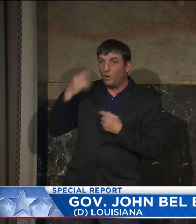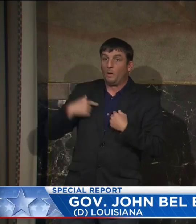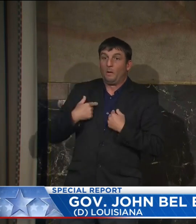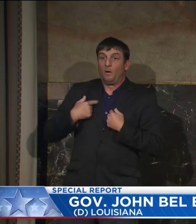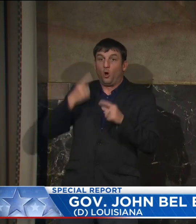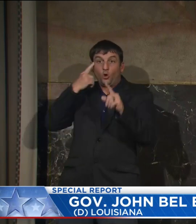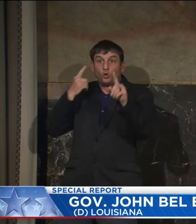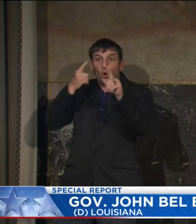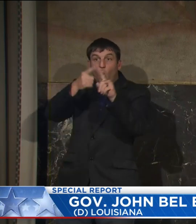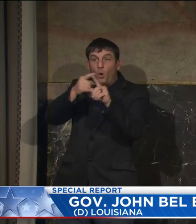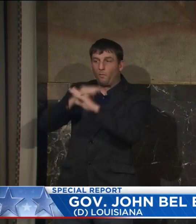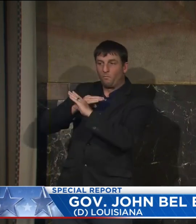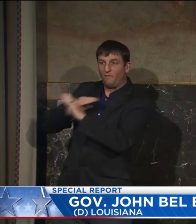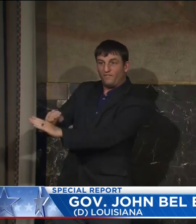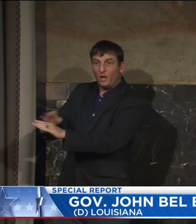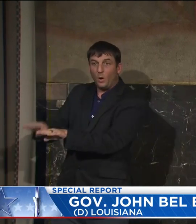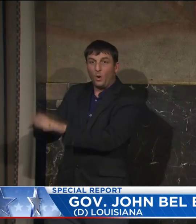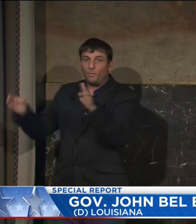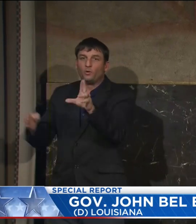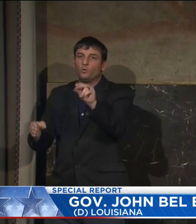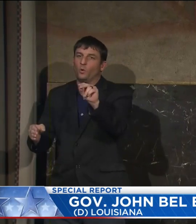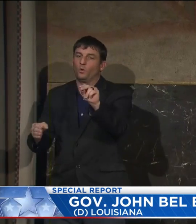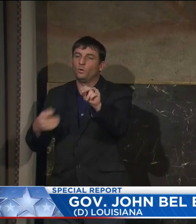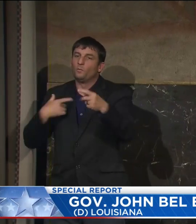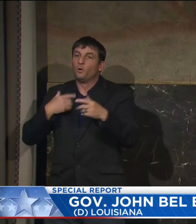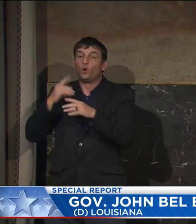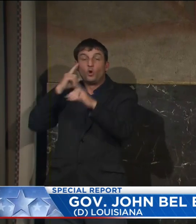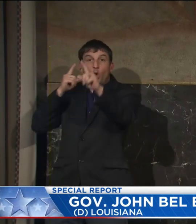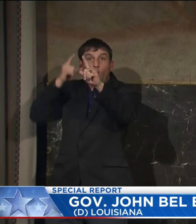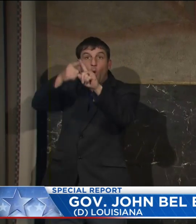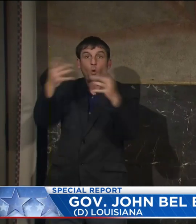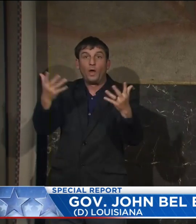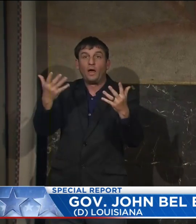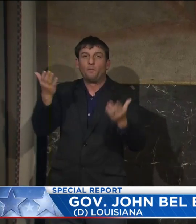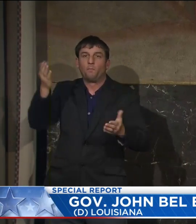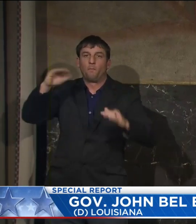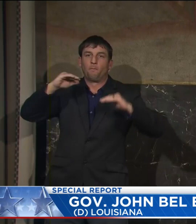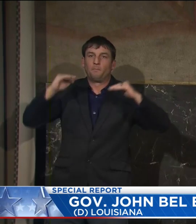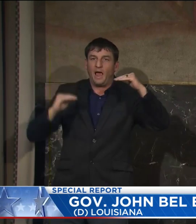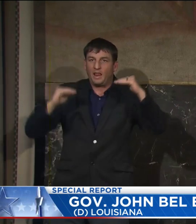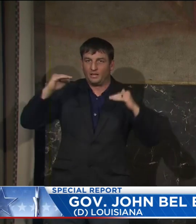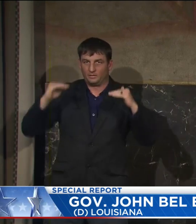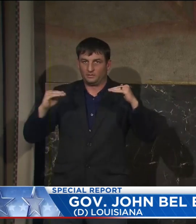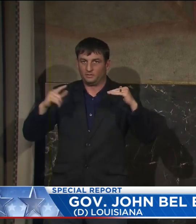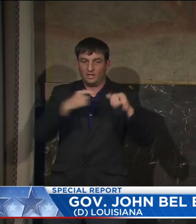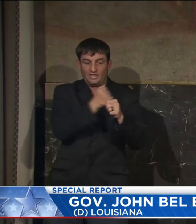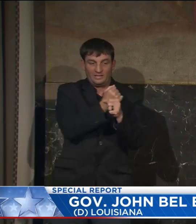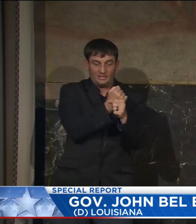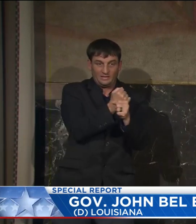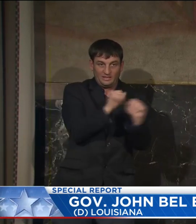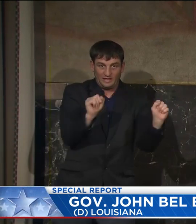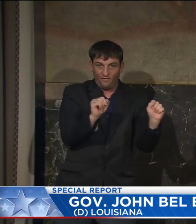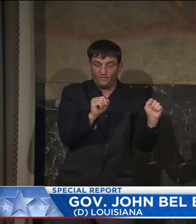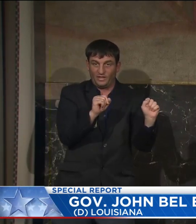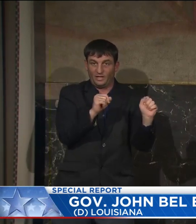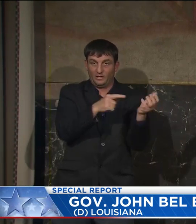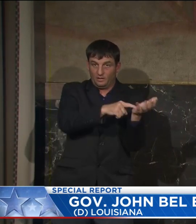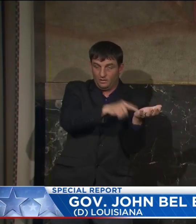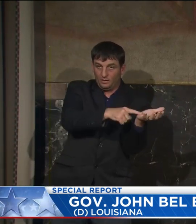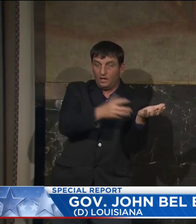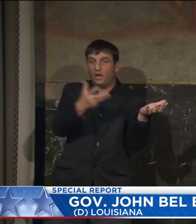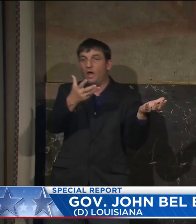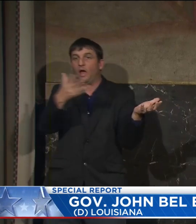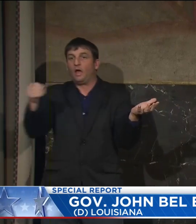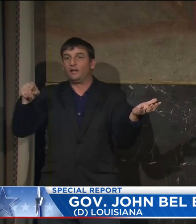from reopening. Is trying to balance safety on the one hand in light of this public health emergency and the need